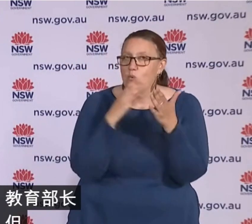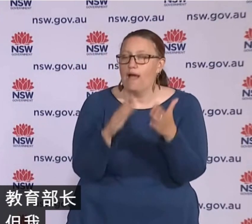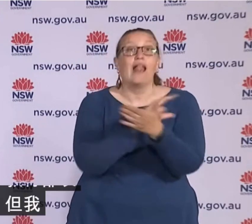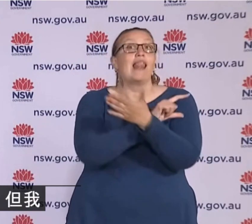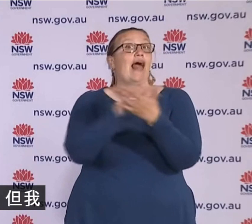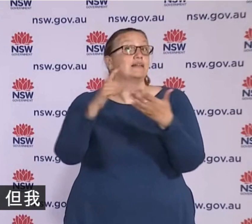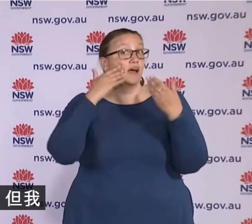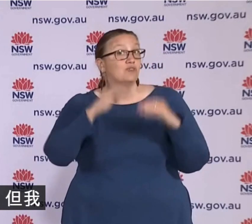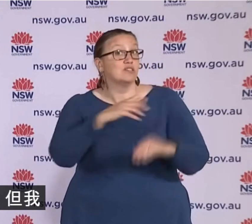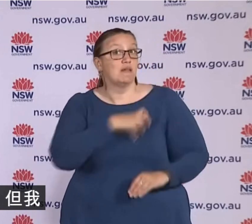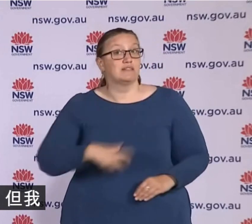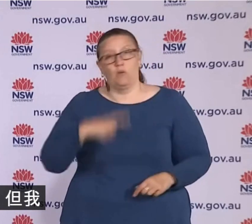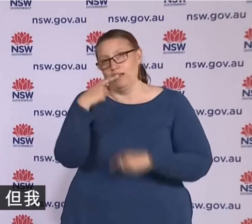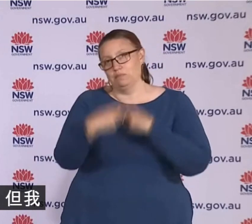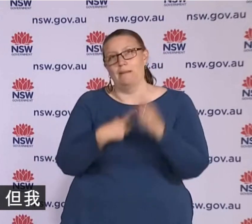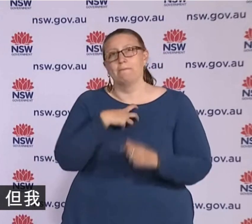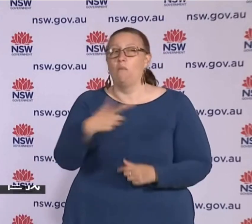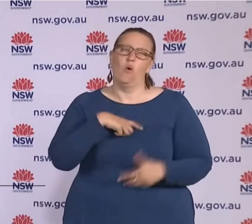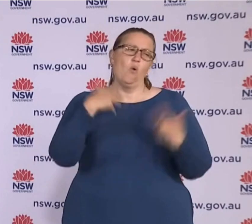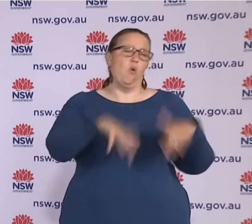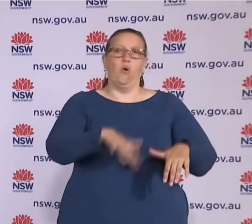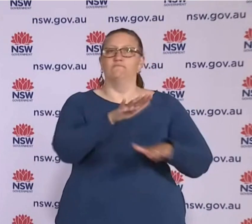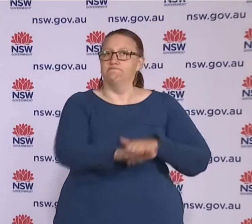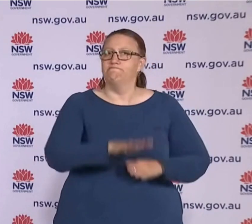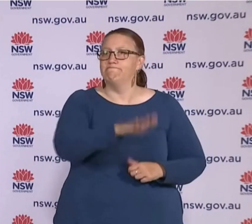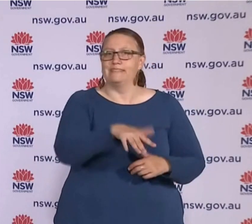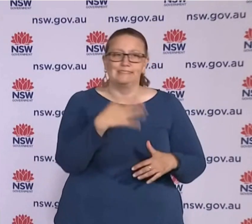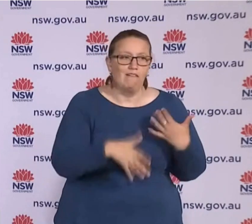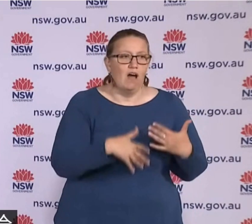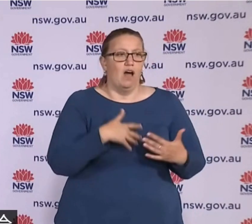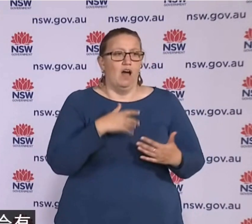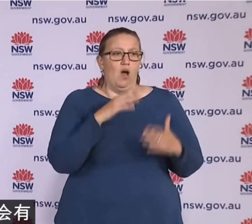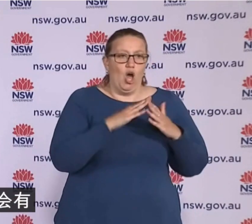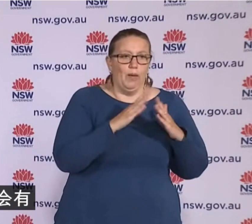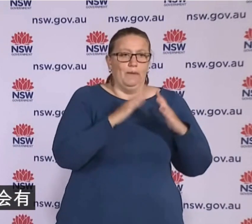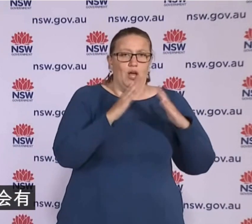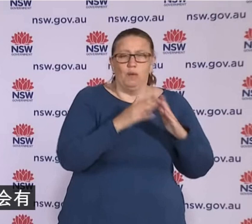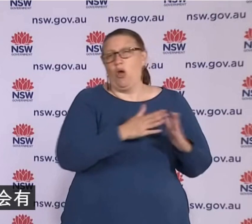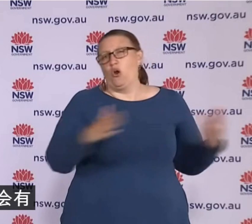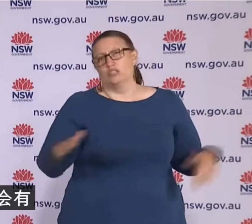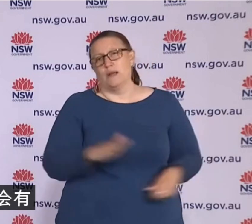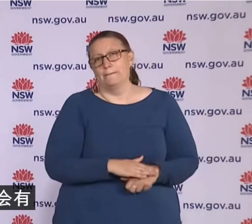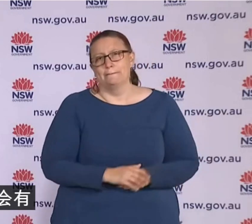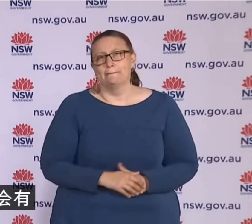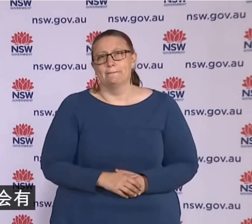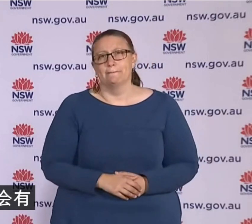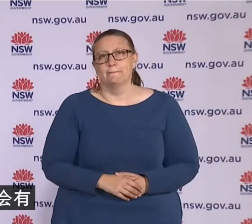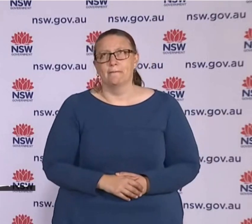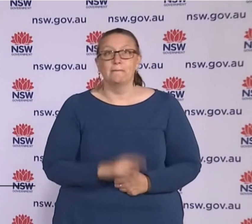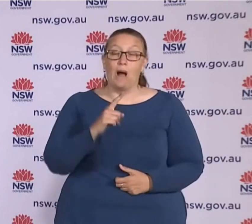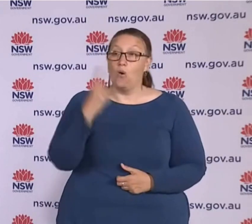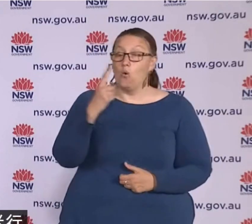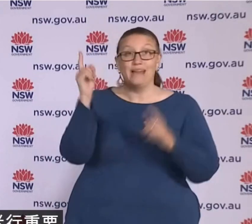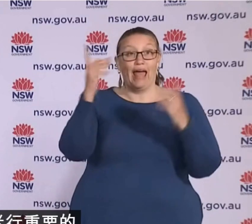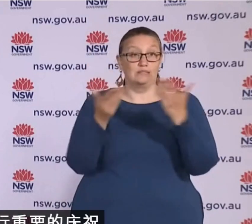say about that. But I want every person who's graduating, attaining the HSC, to know that there'll be significant celebrations to celebrate